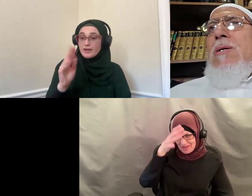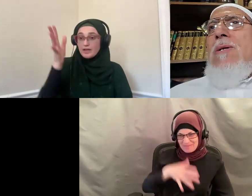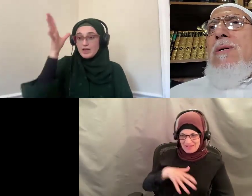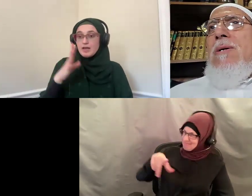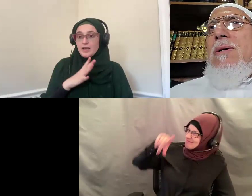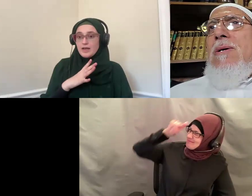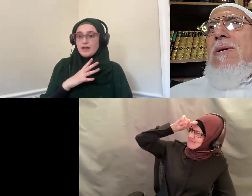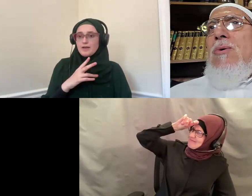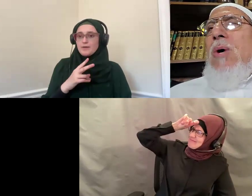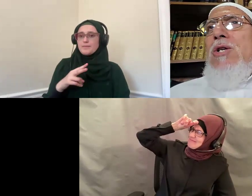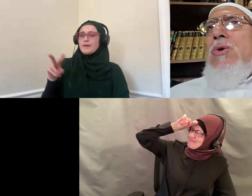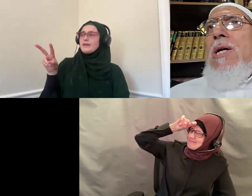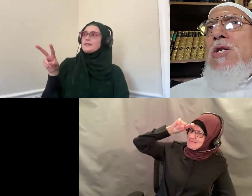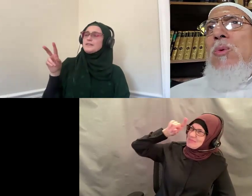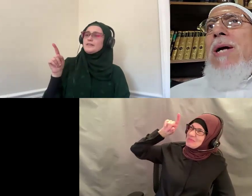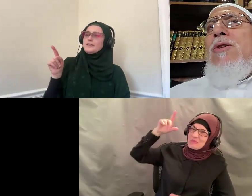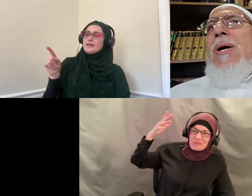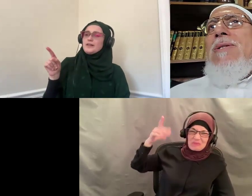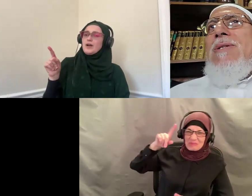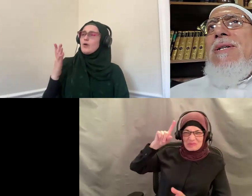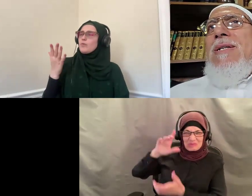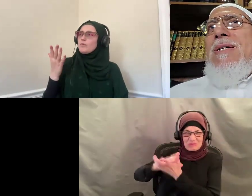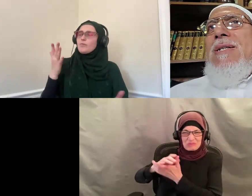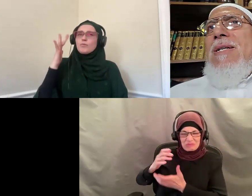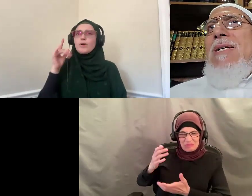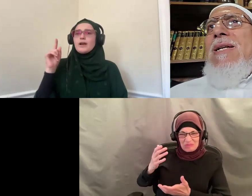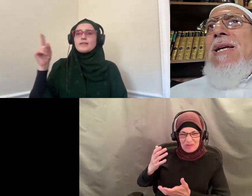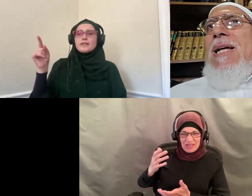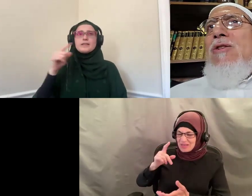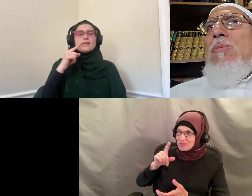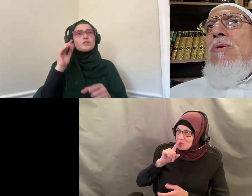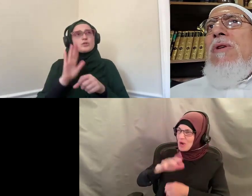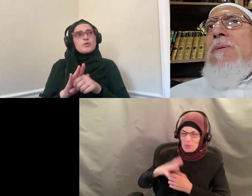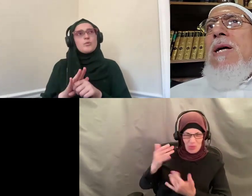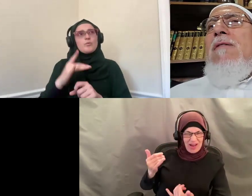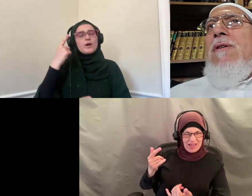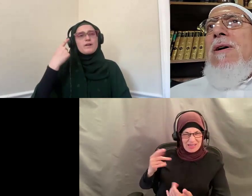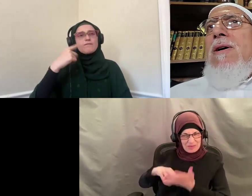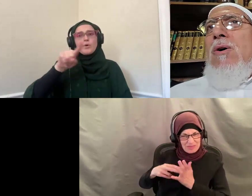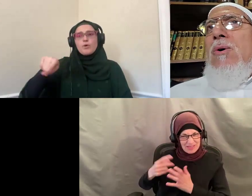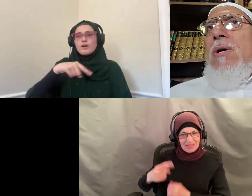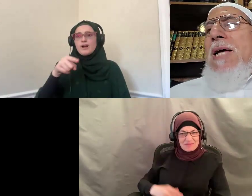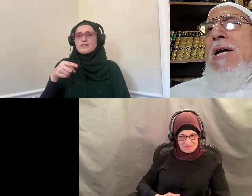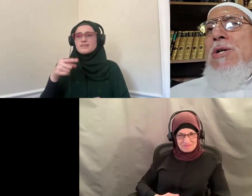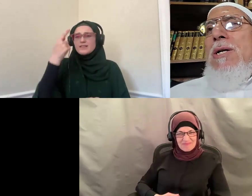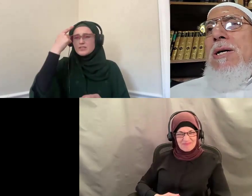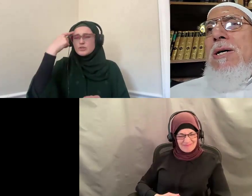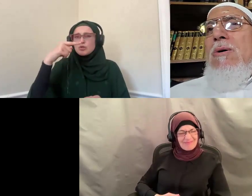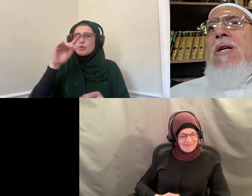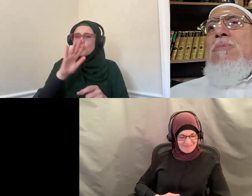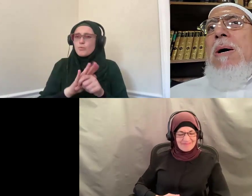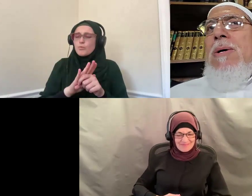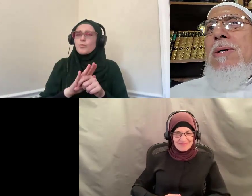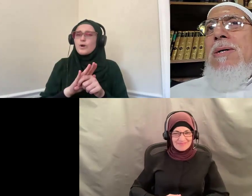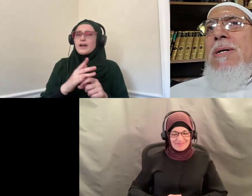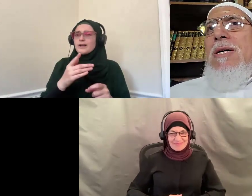to us? Why should he swear to us? He doesn't need to prove himself or his action or